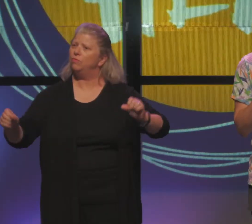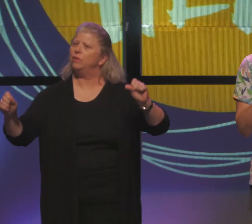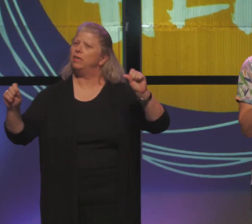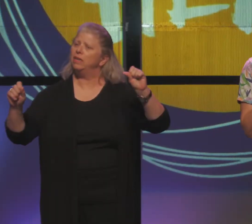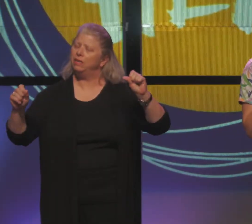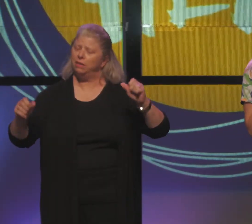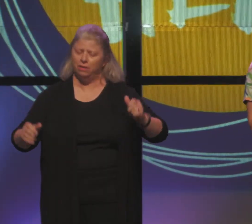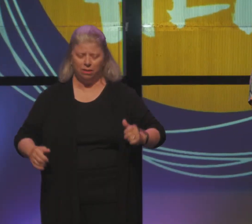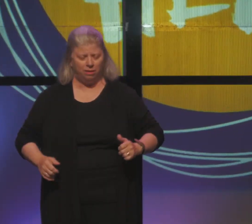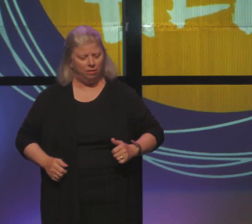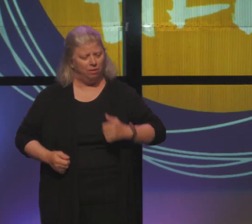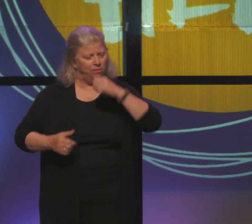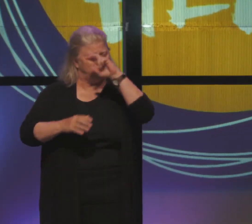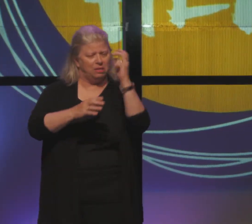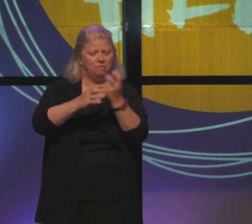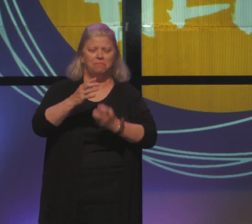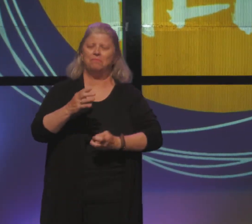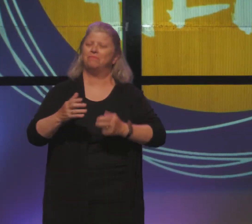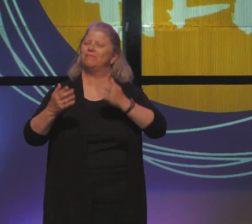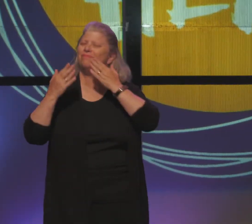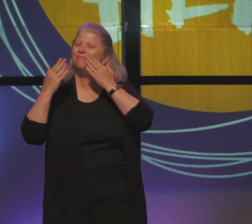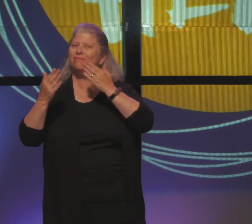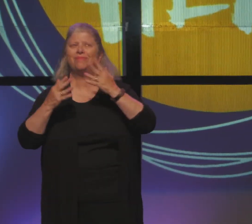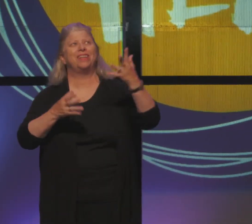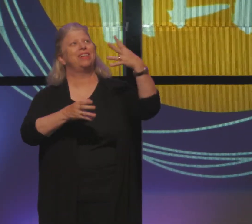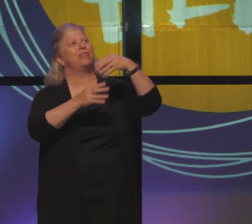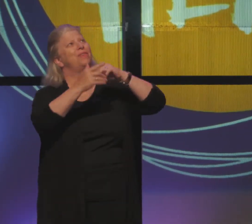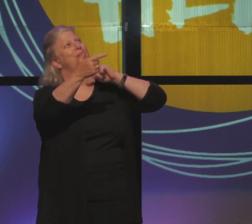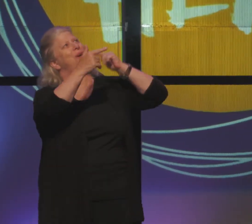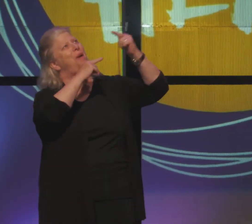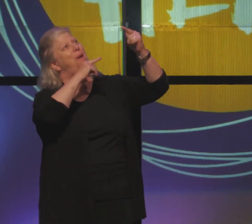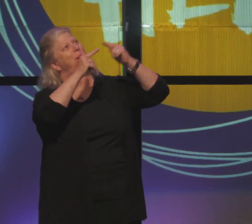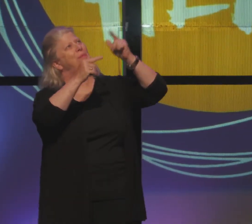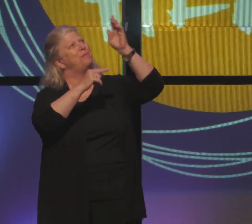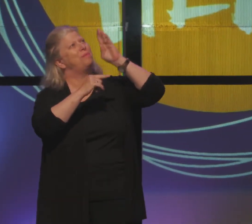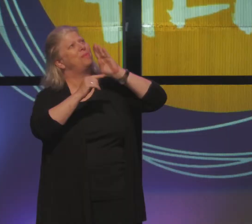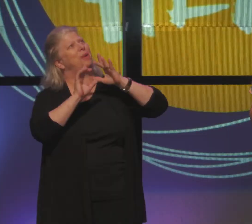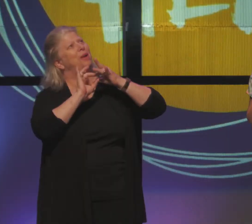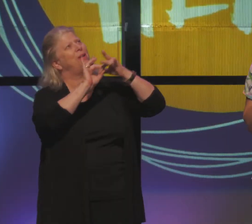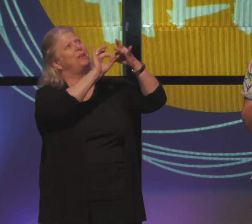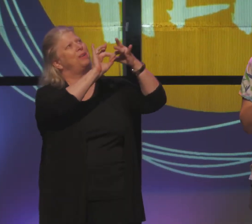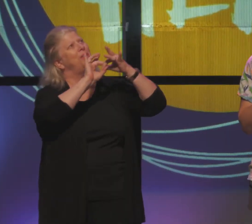I'm so thankful that we get to engage with a God like that.